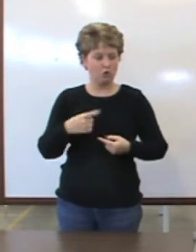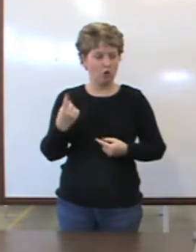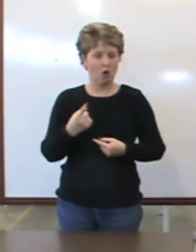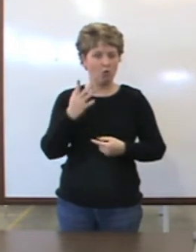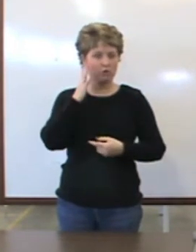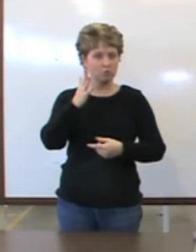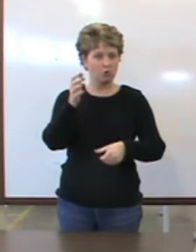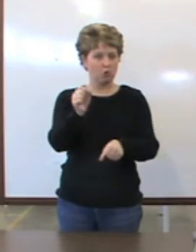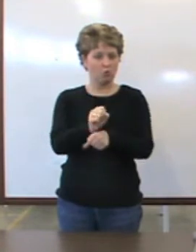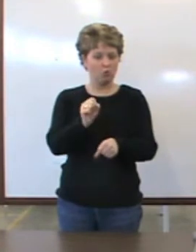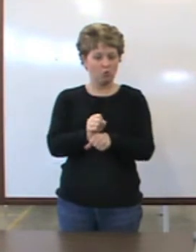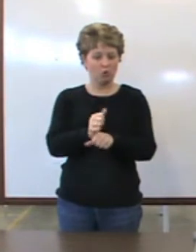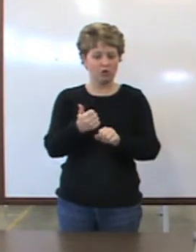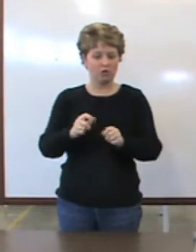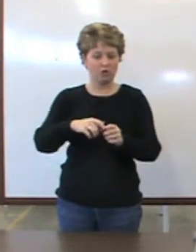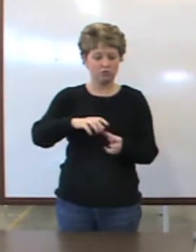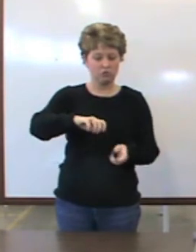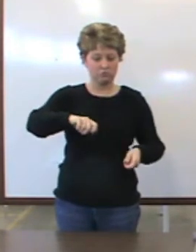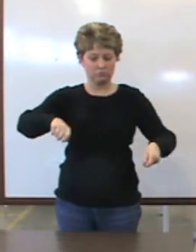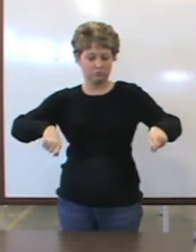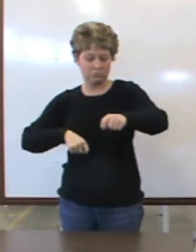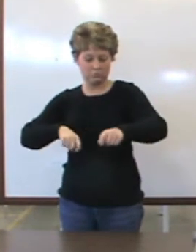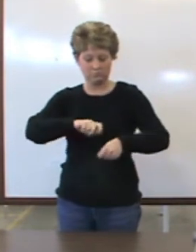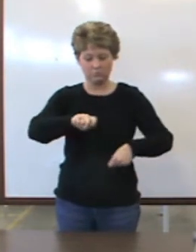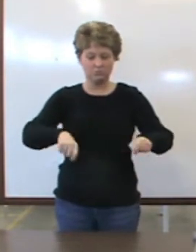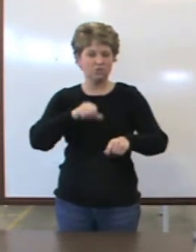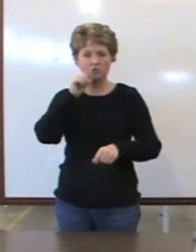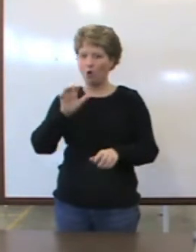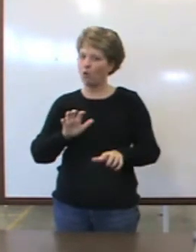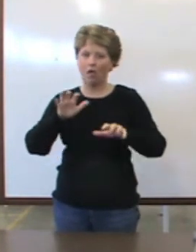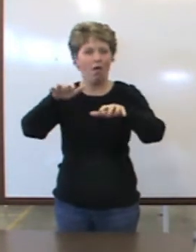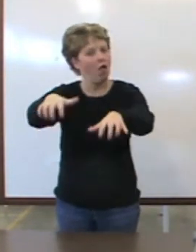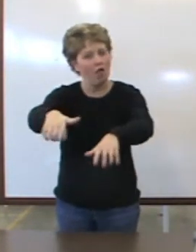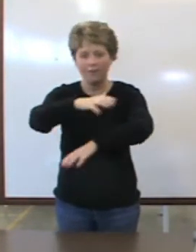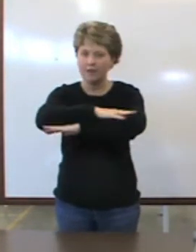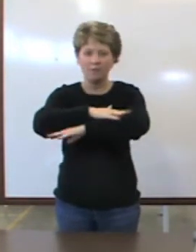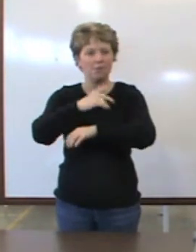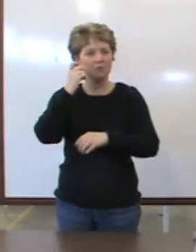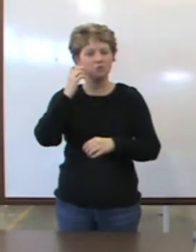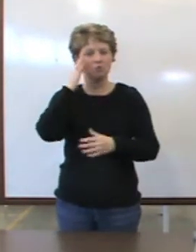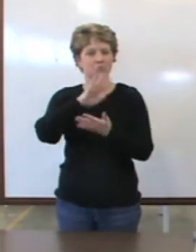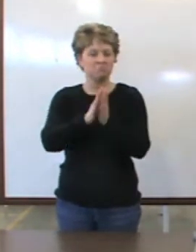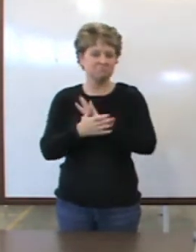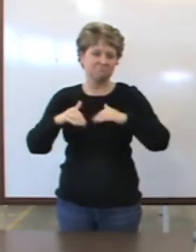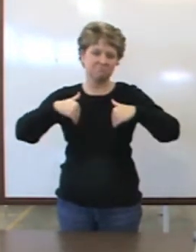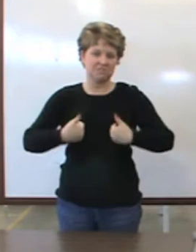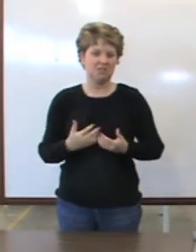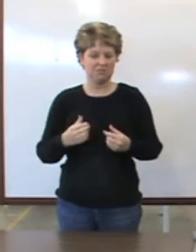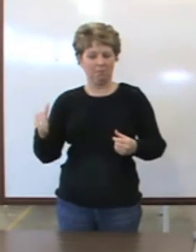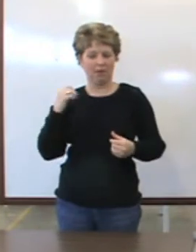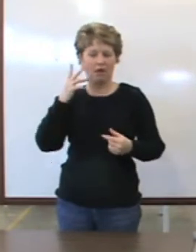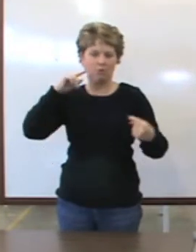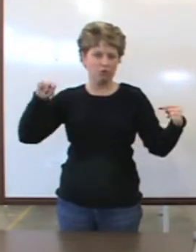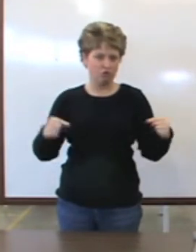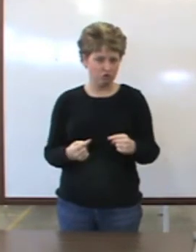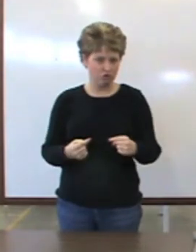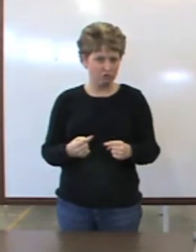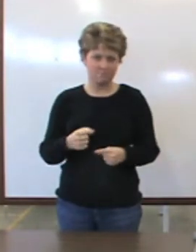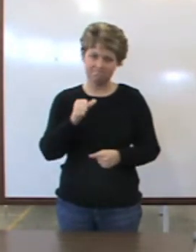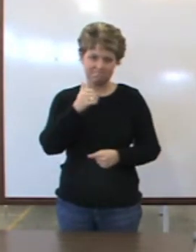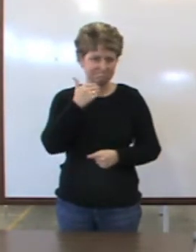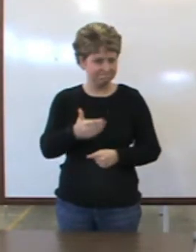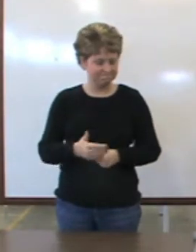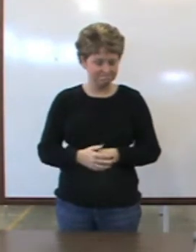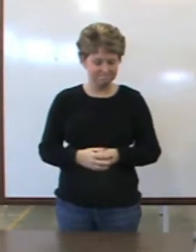to work and try to turn the frame towards you. Don't reach across the table like this because you'll become very tired and your back will hurt. It's not